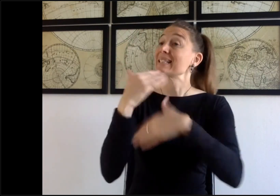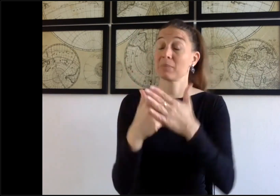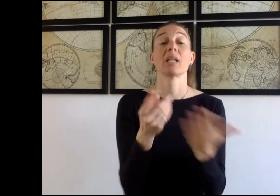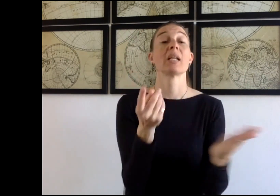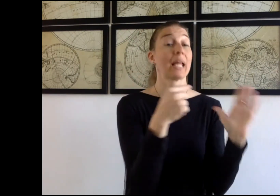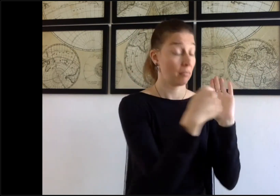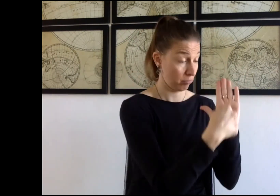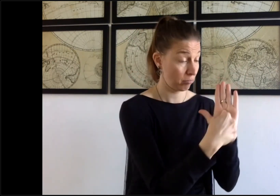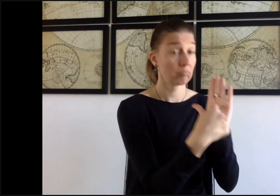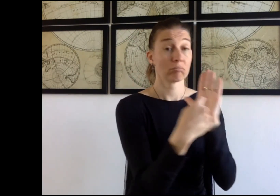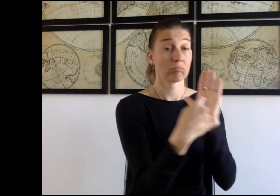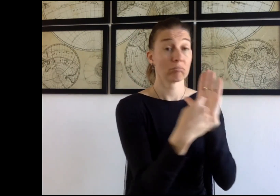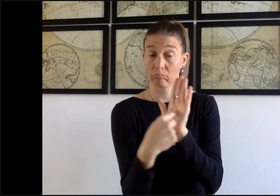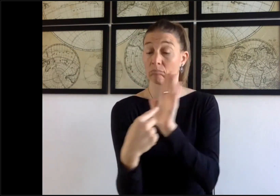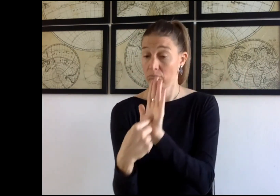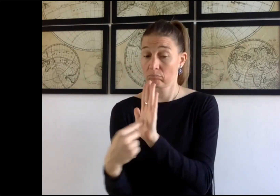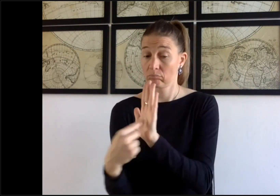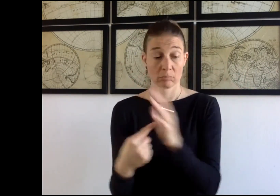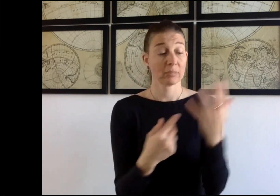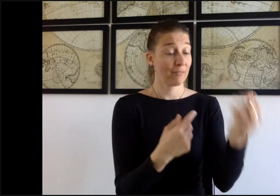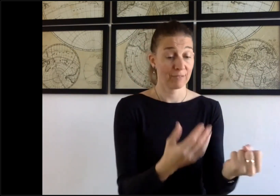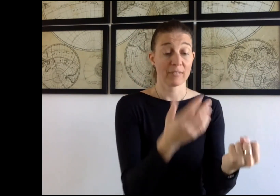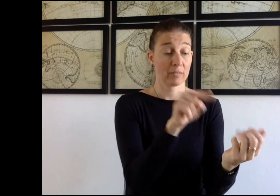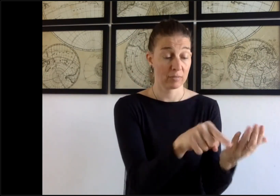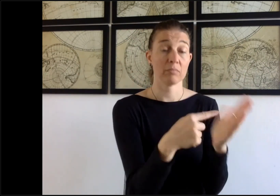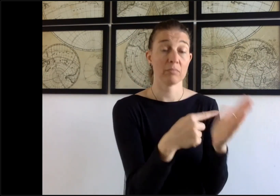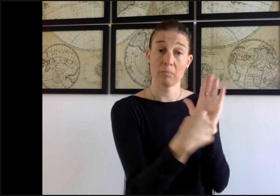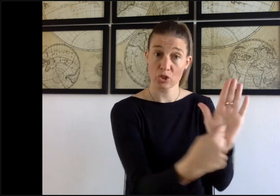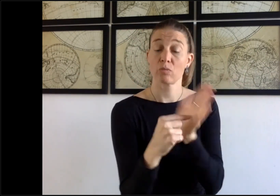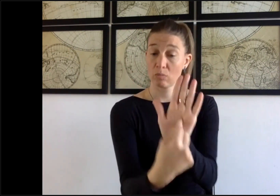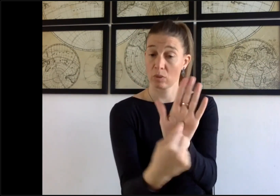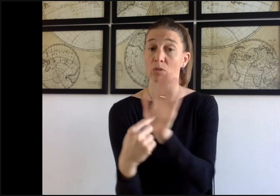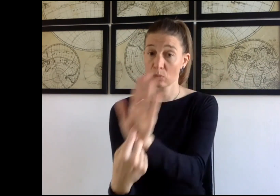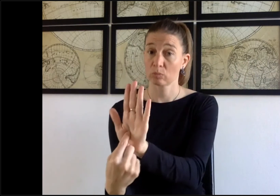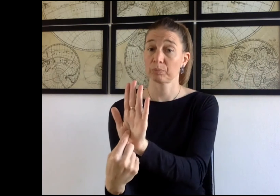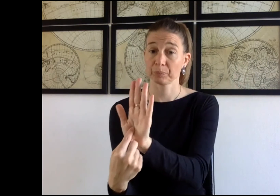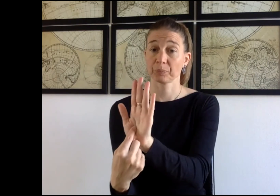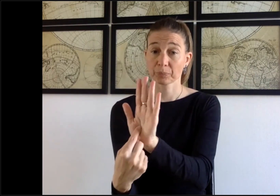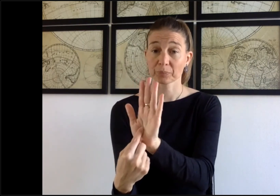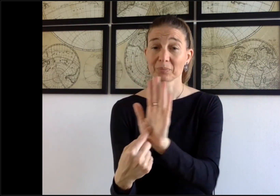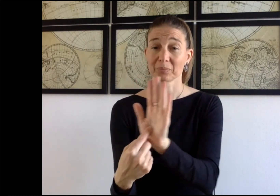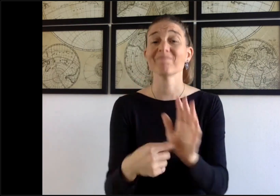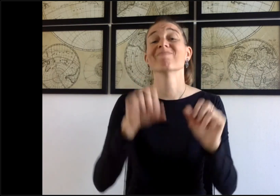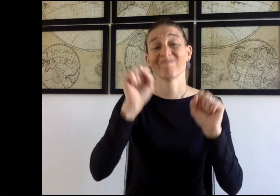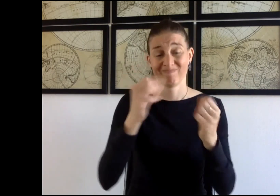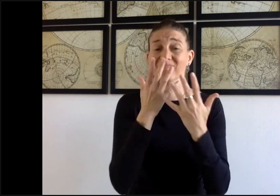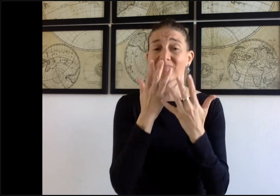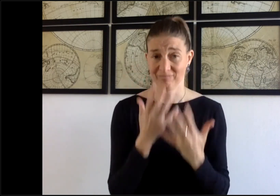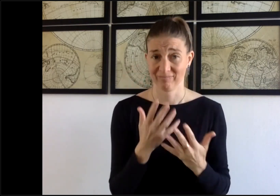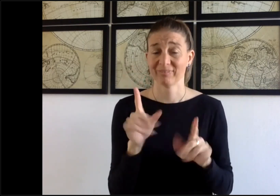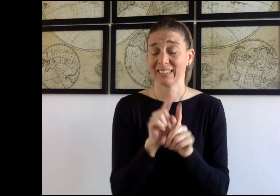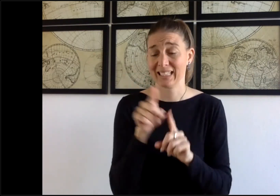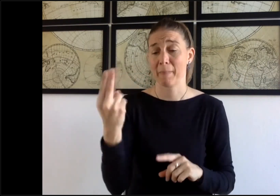gaps unfortunately still persist. The highest is in employment, almost 25 percentage